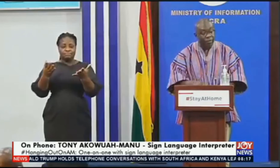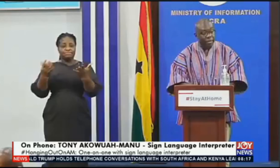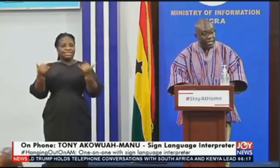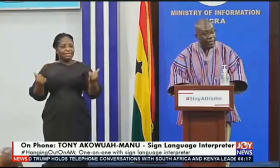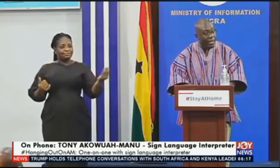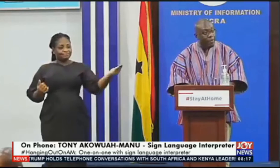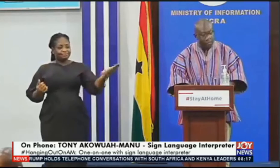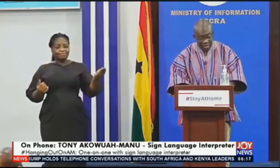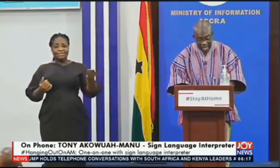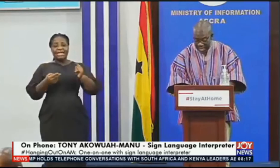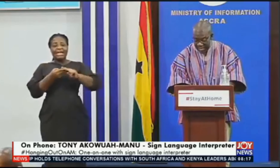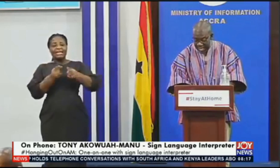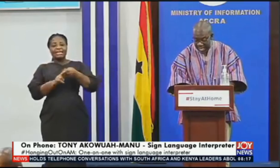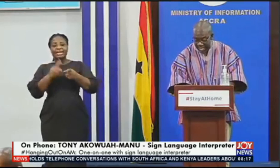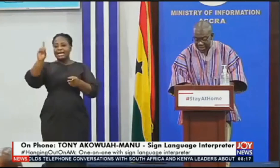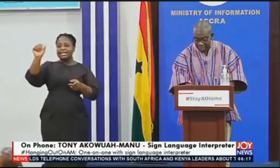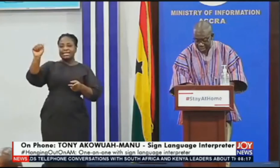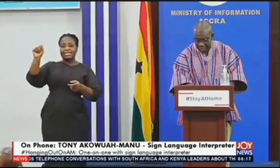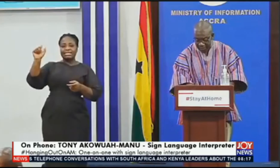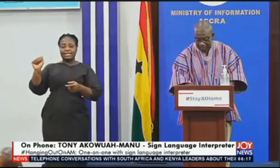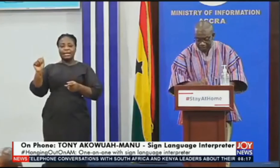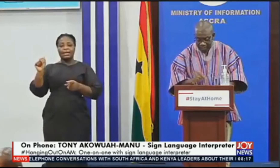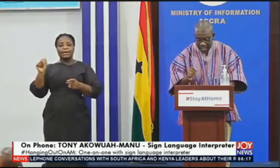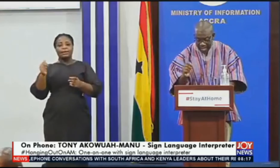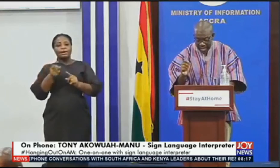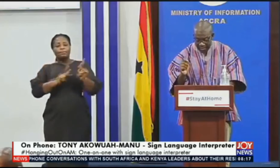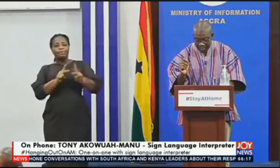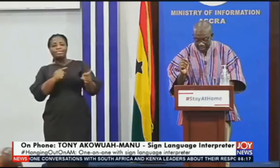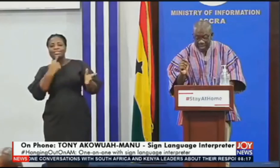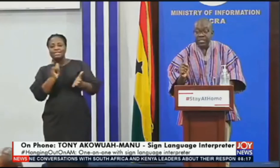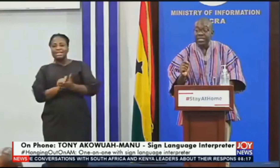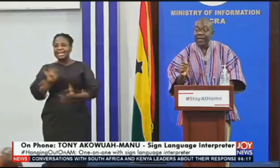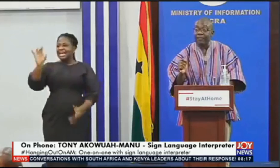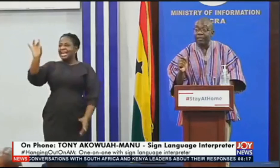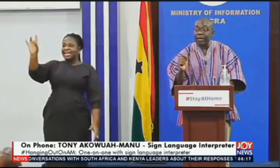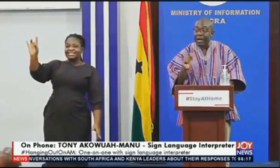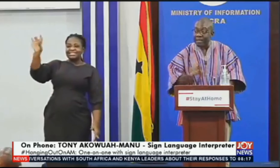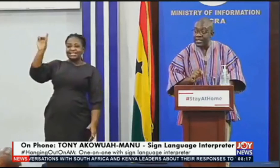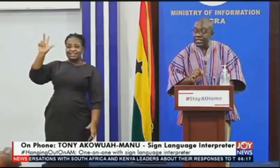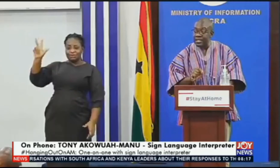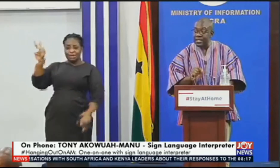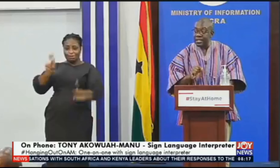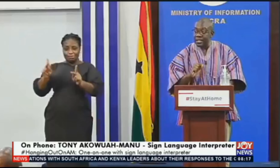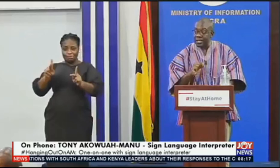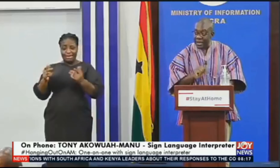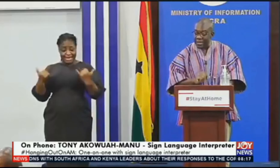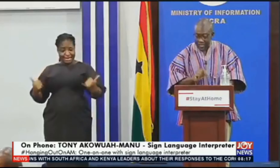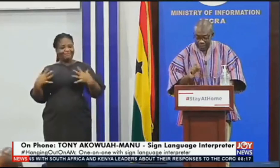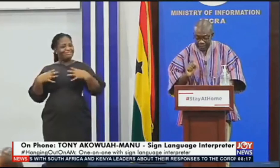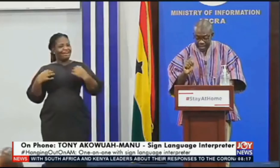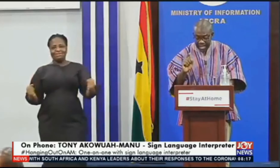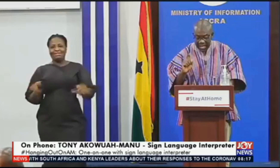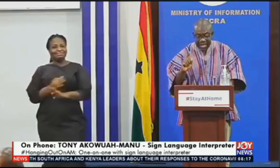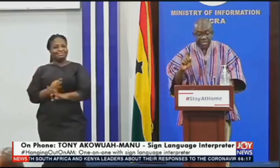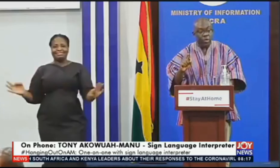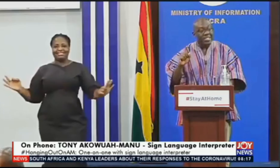you. And that you can even visit us at Entire Church of Christ, where we have interpreters who will help you understand the word of God. So